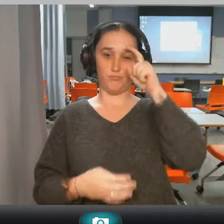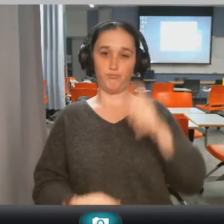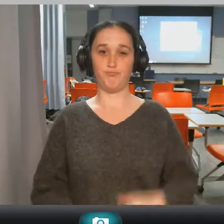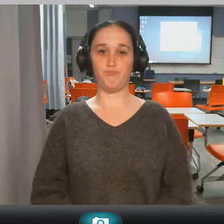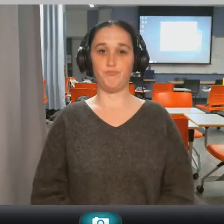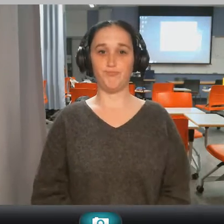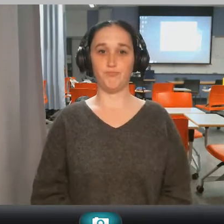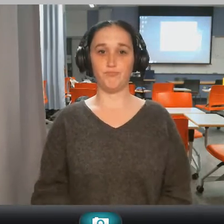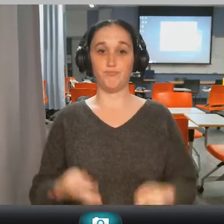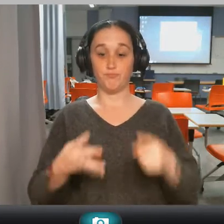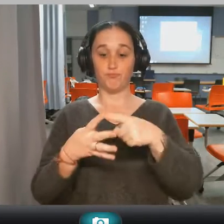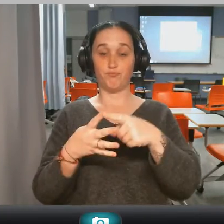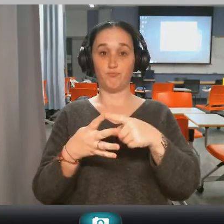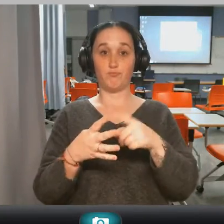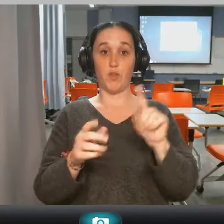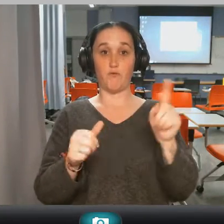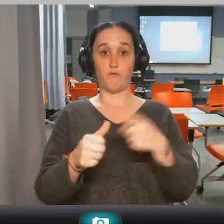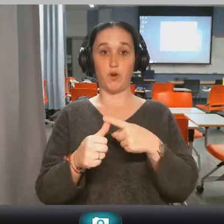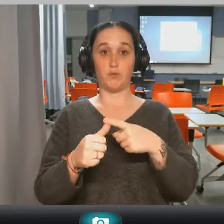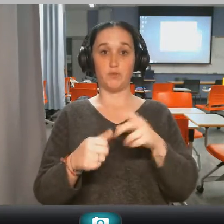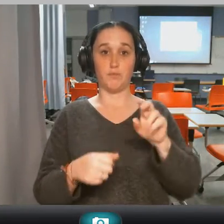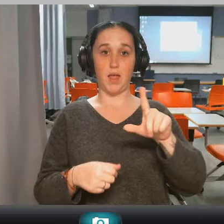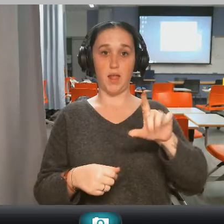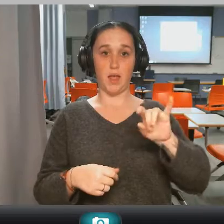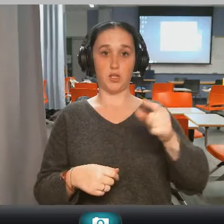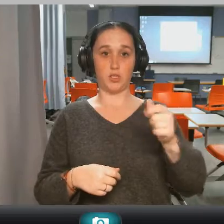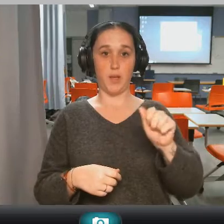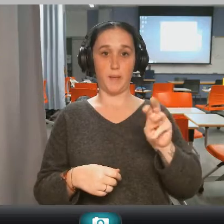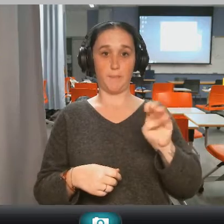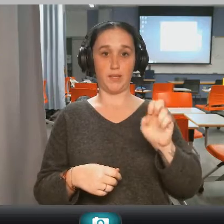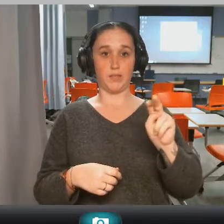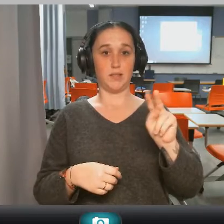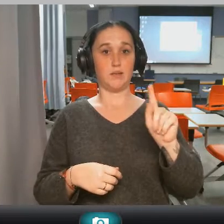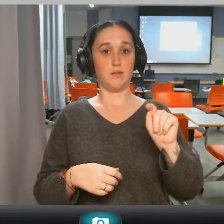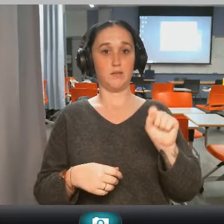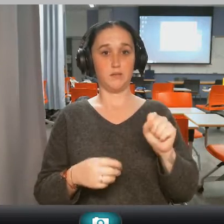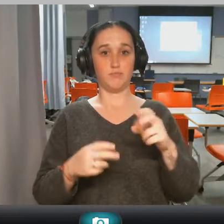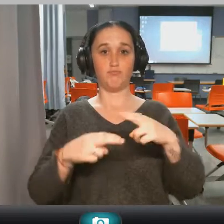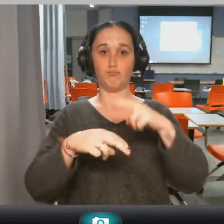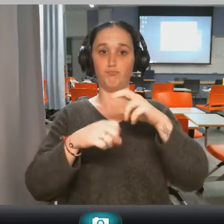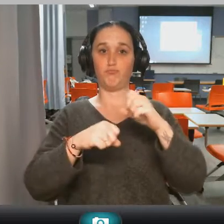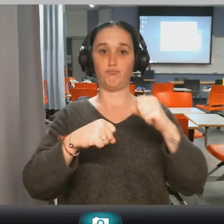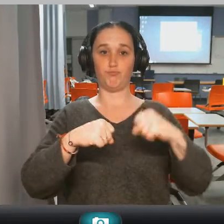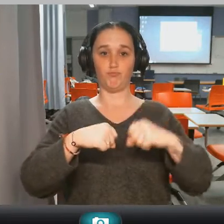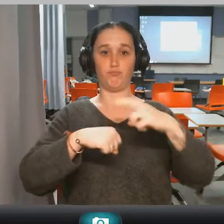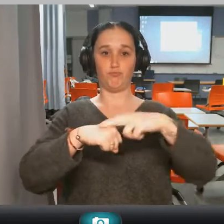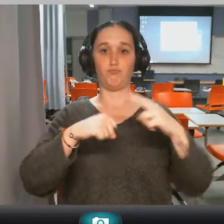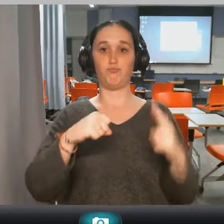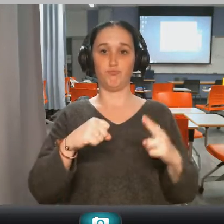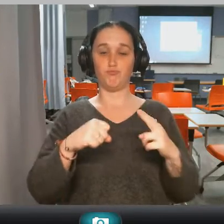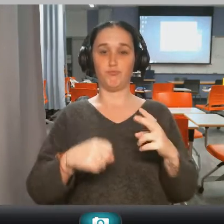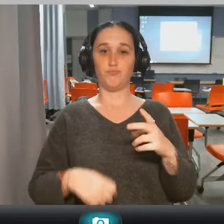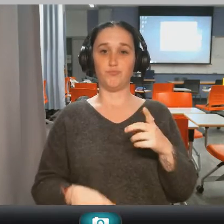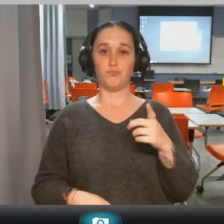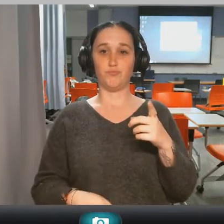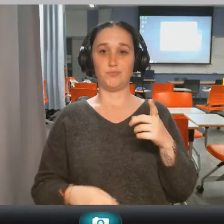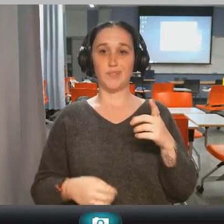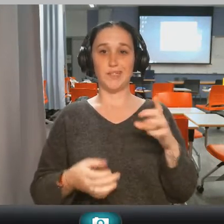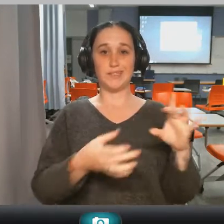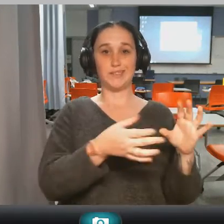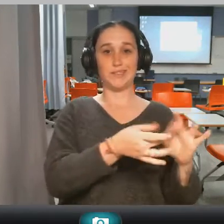ligaments are stretchy bands that connect bone to bone. You have about 200 plus bones in your